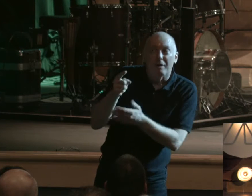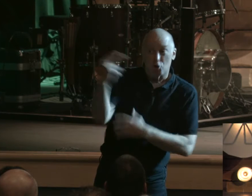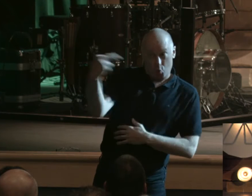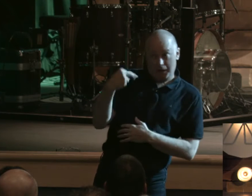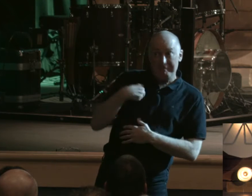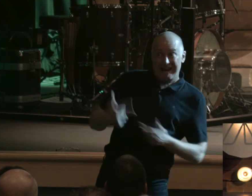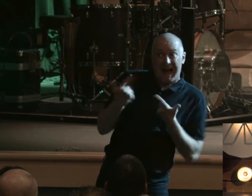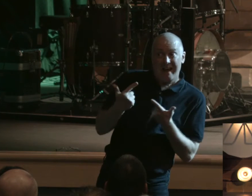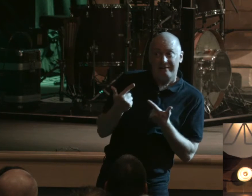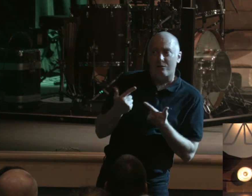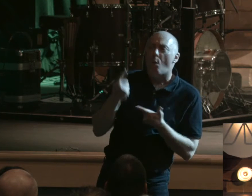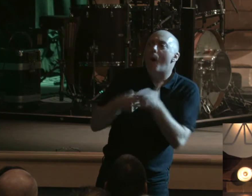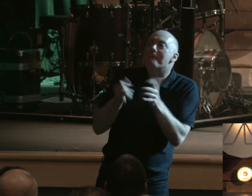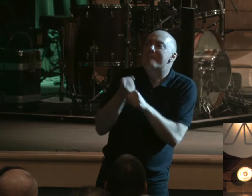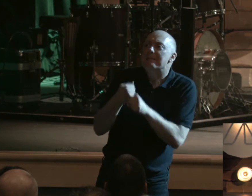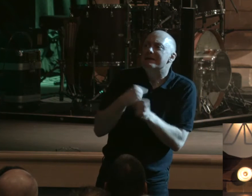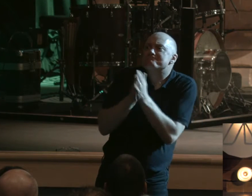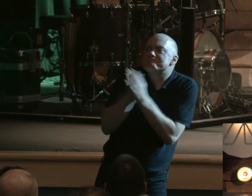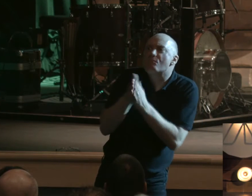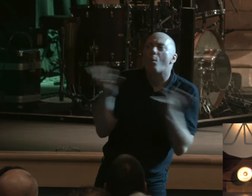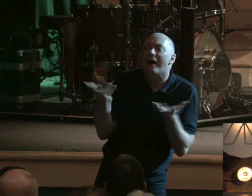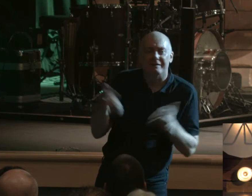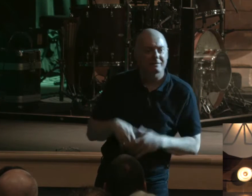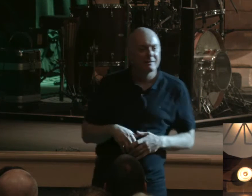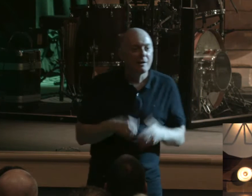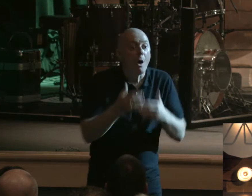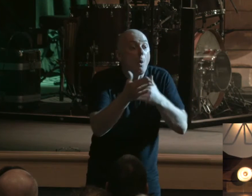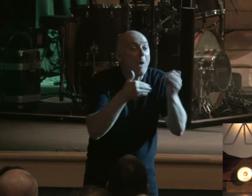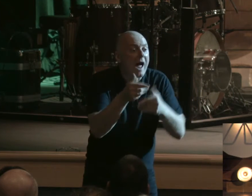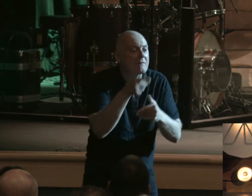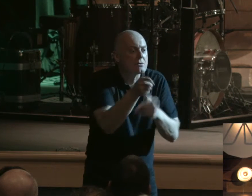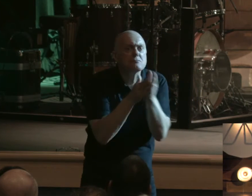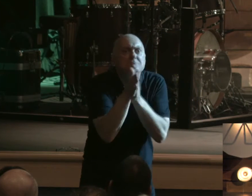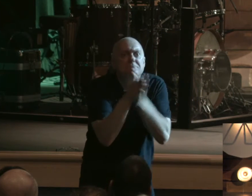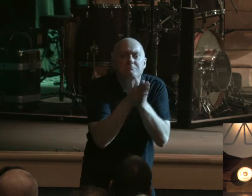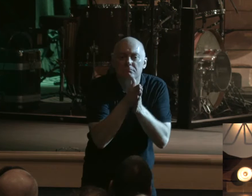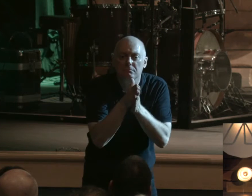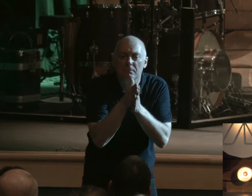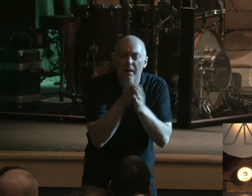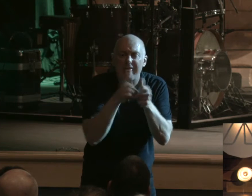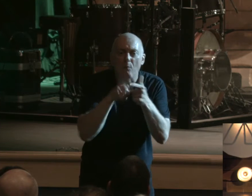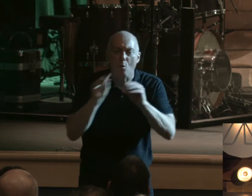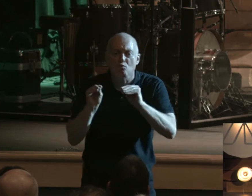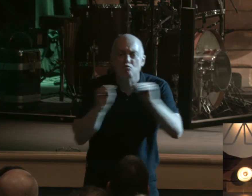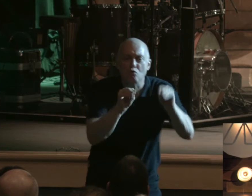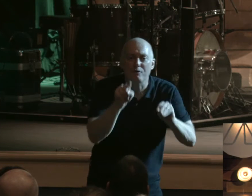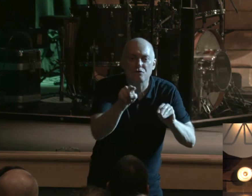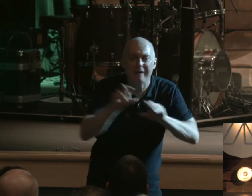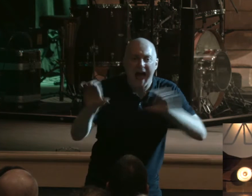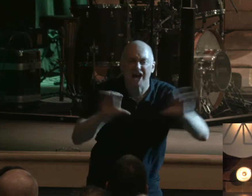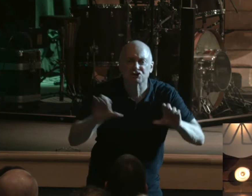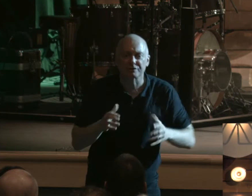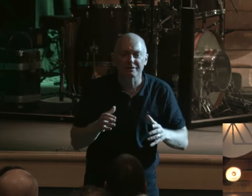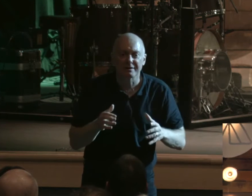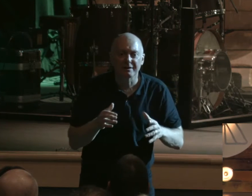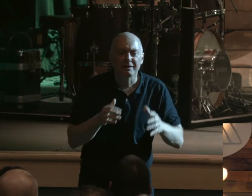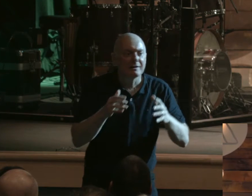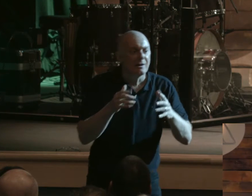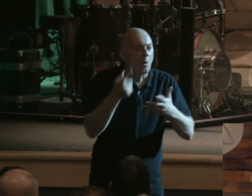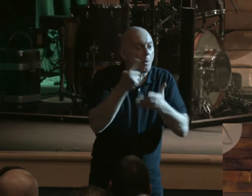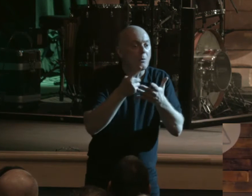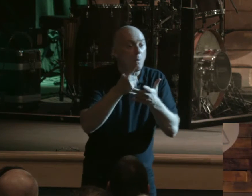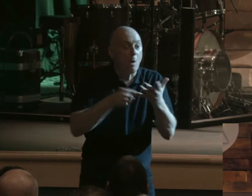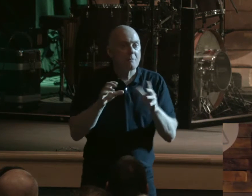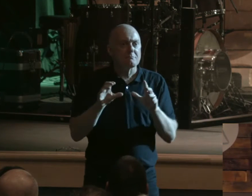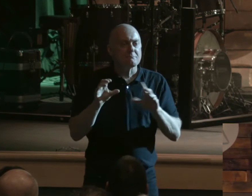What would you say motivates me? Because whatever motivates us is what drives us. And what drives us is what